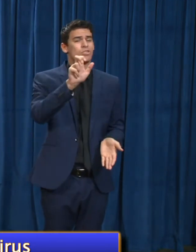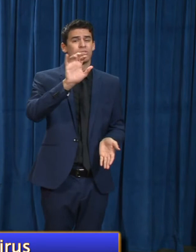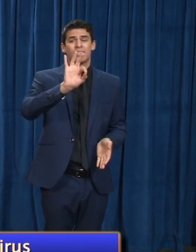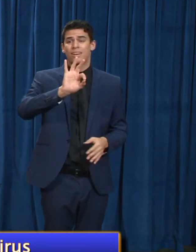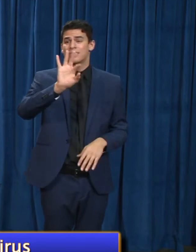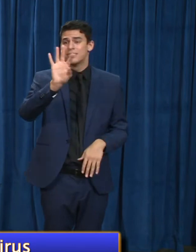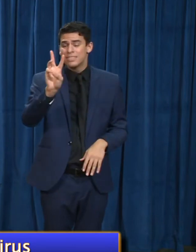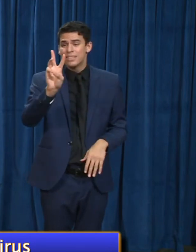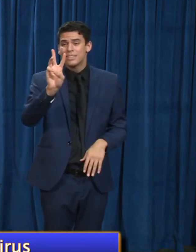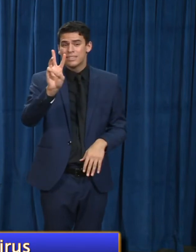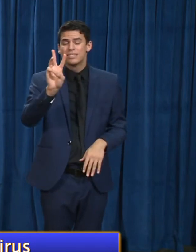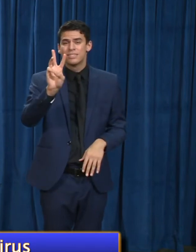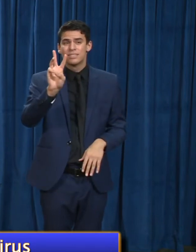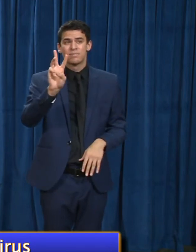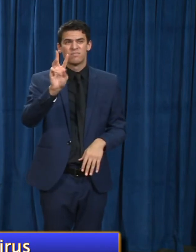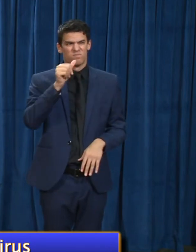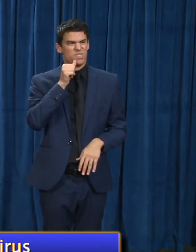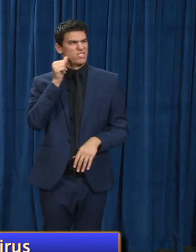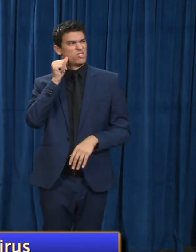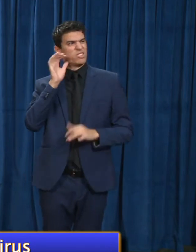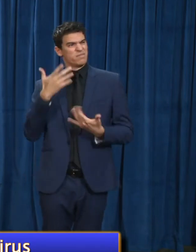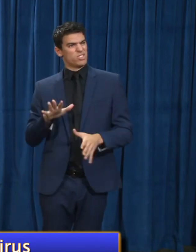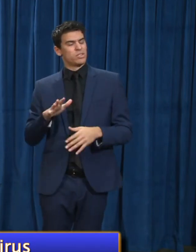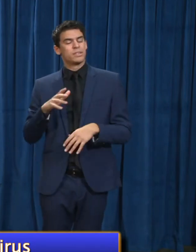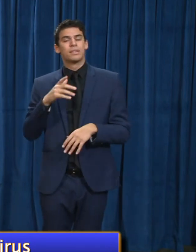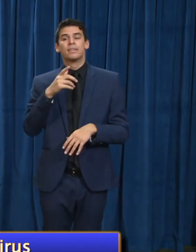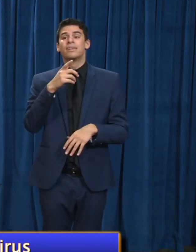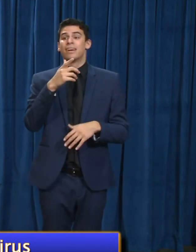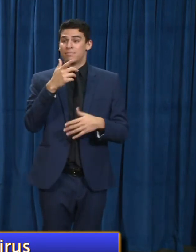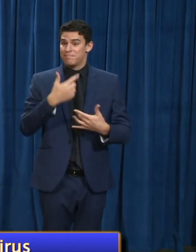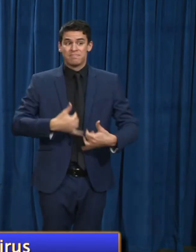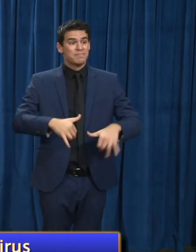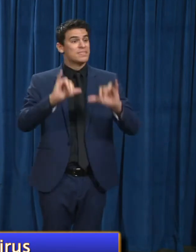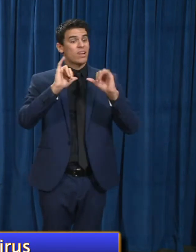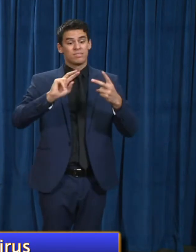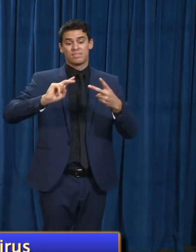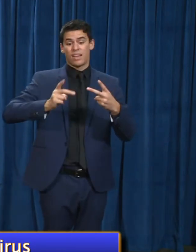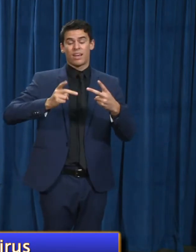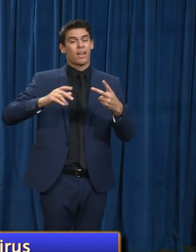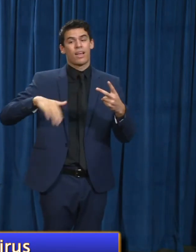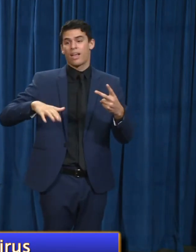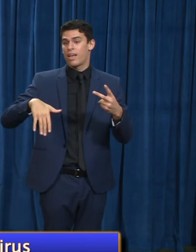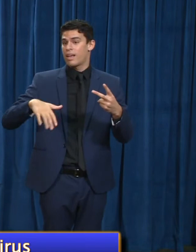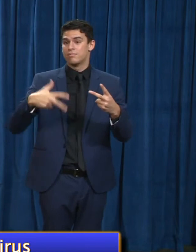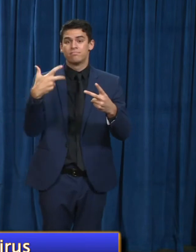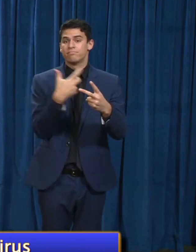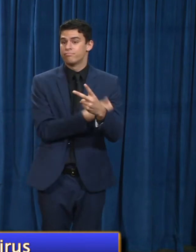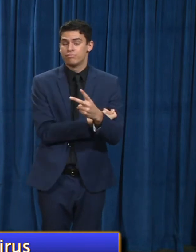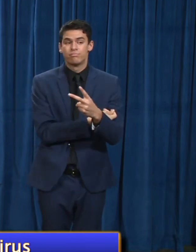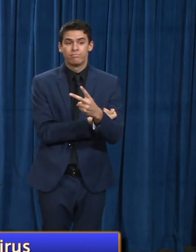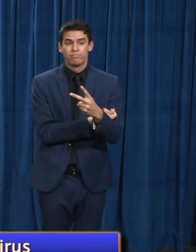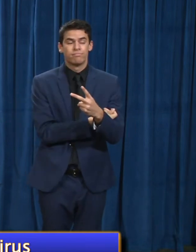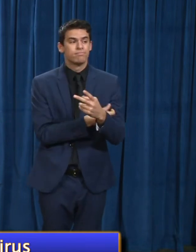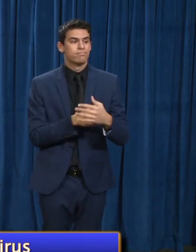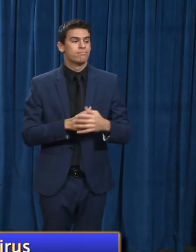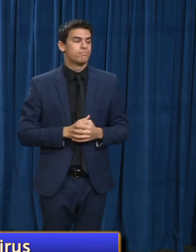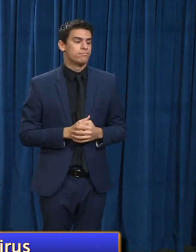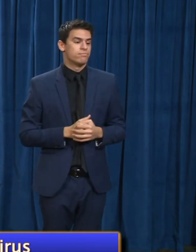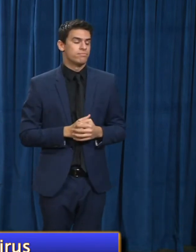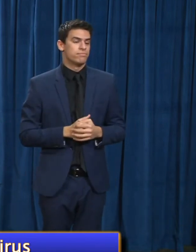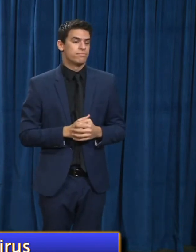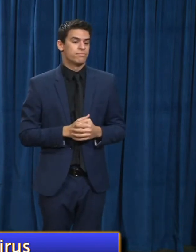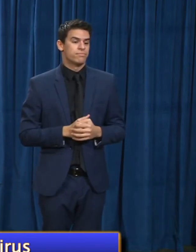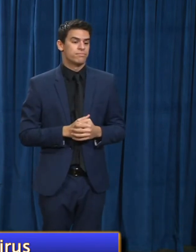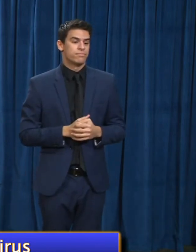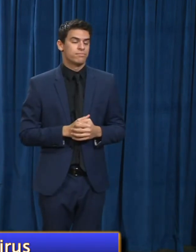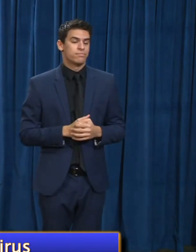112,396 as of yesterday that are missing their second dose. Now, it could be that the number is